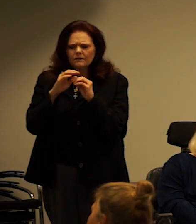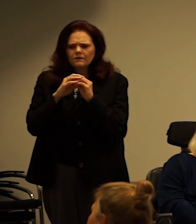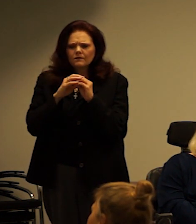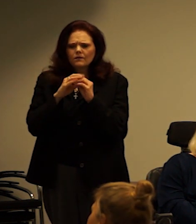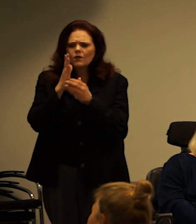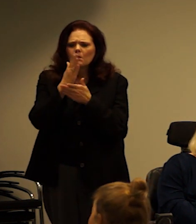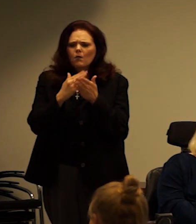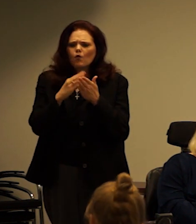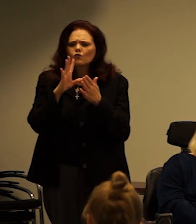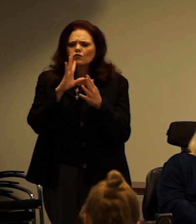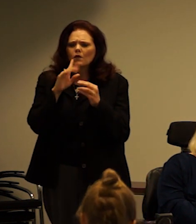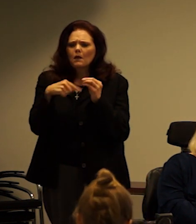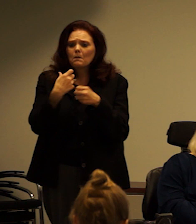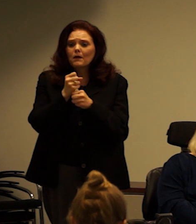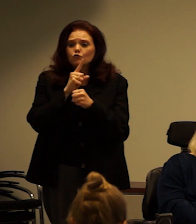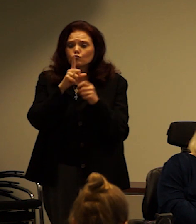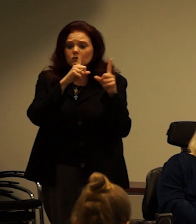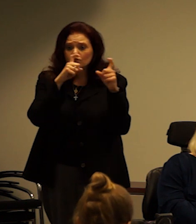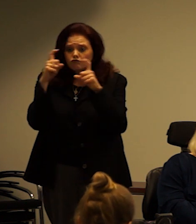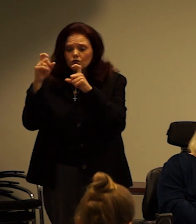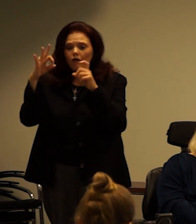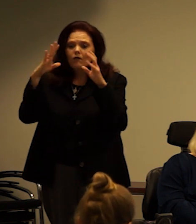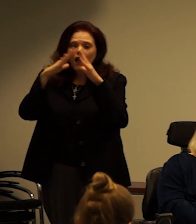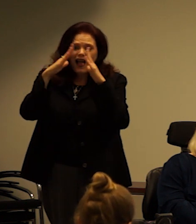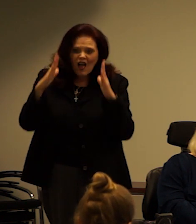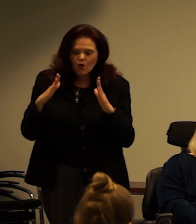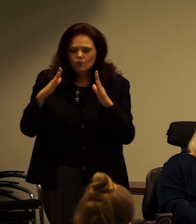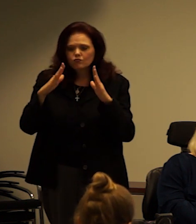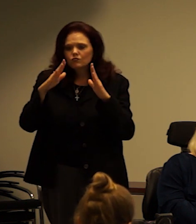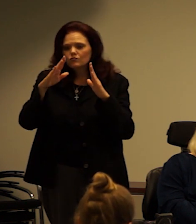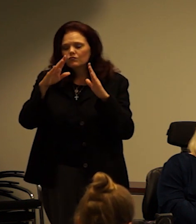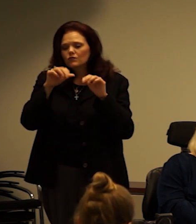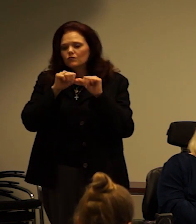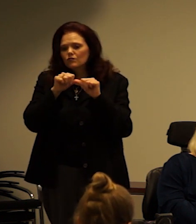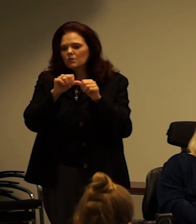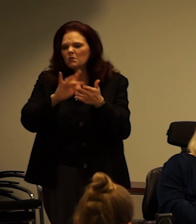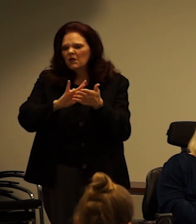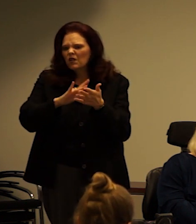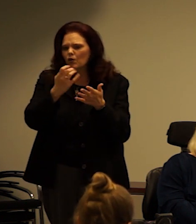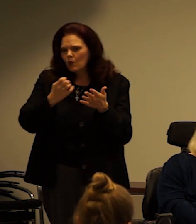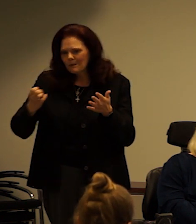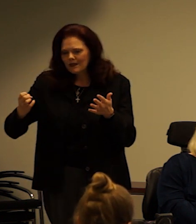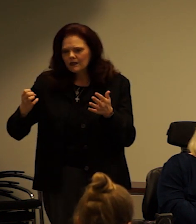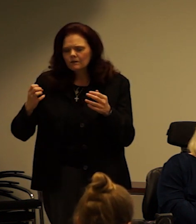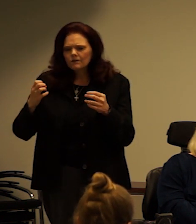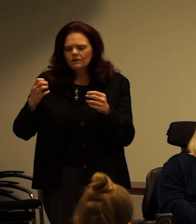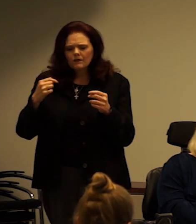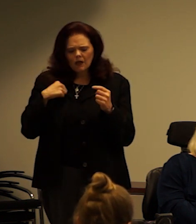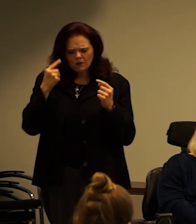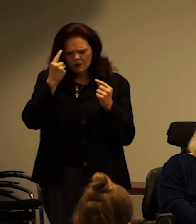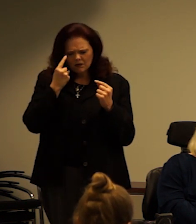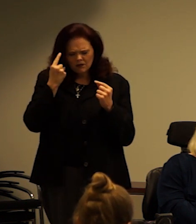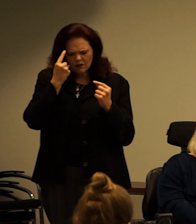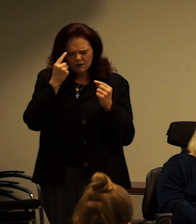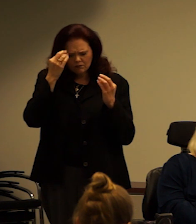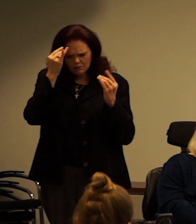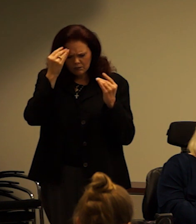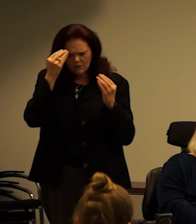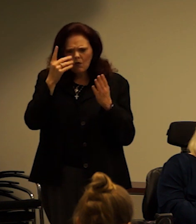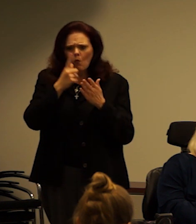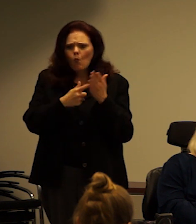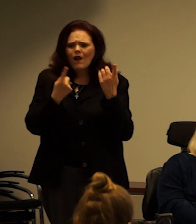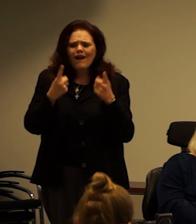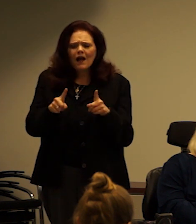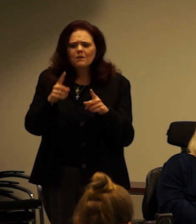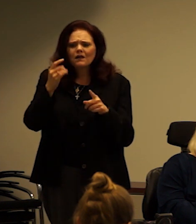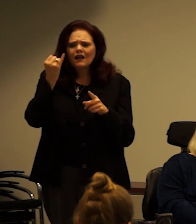The point that you was making about making sure you take pictures of the home and whatever, drip medical equipment. I was thinking along the lines of what happens